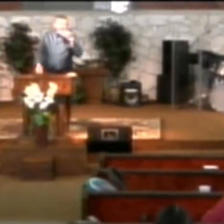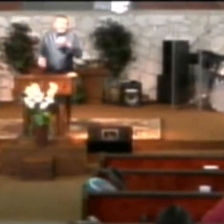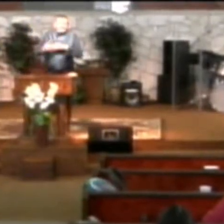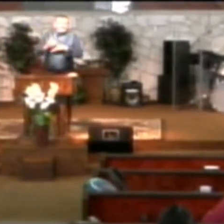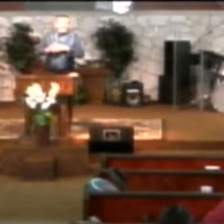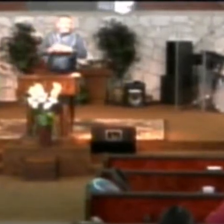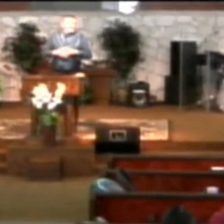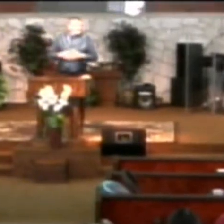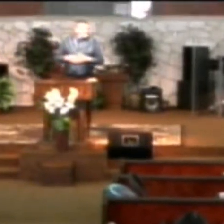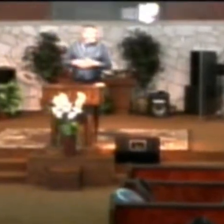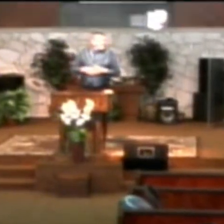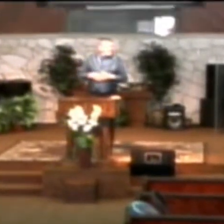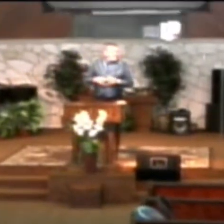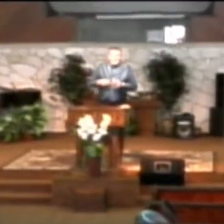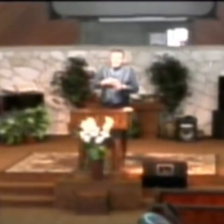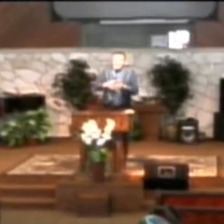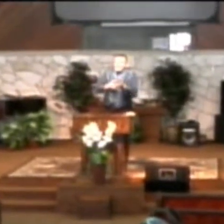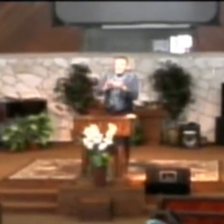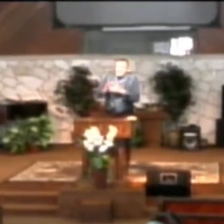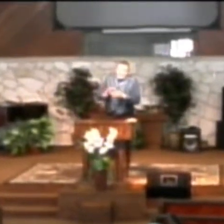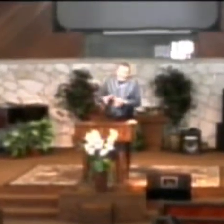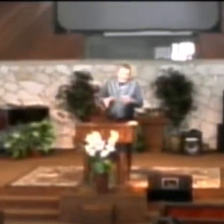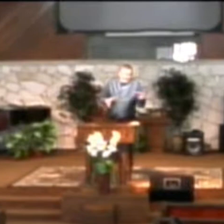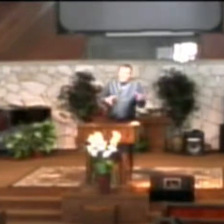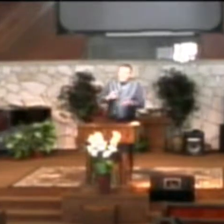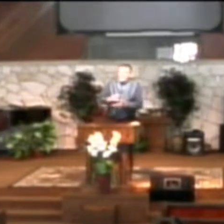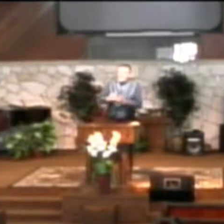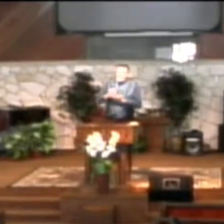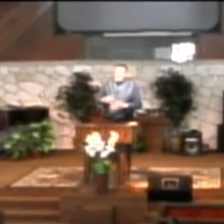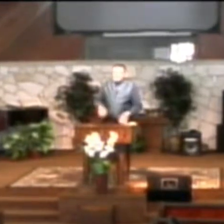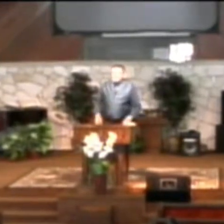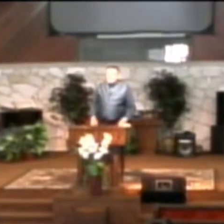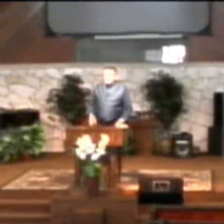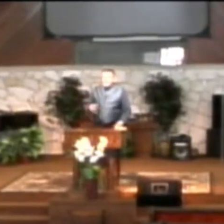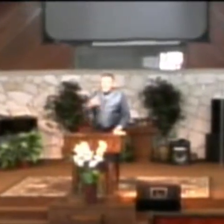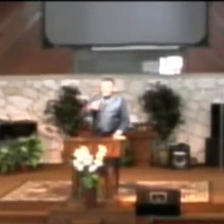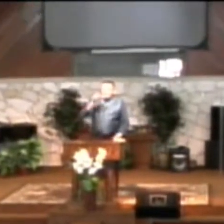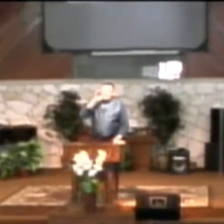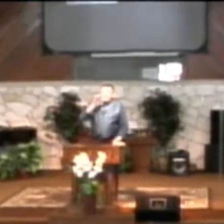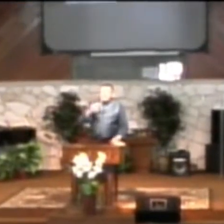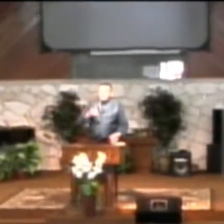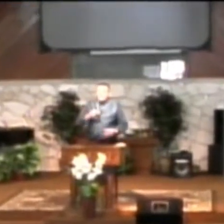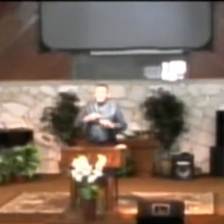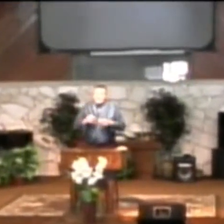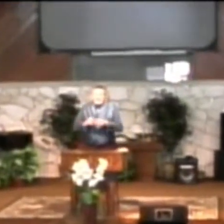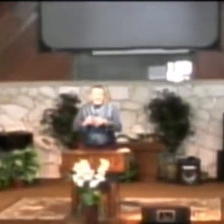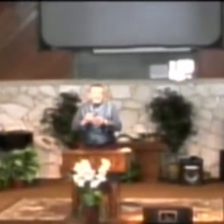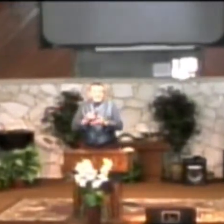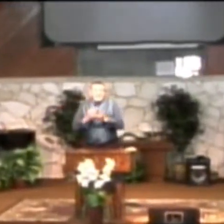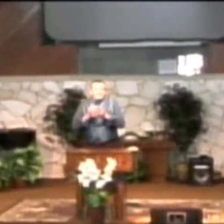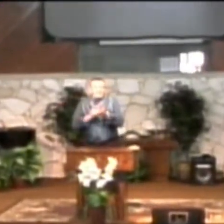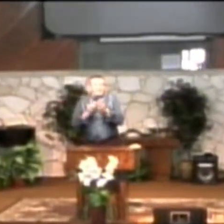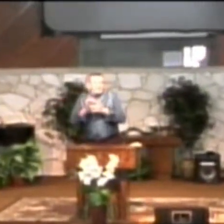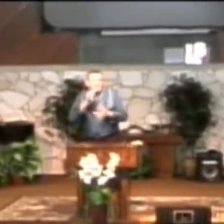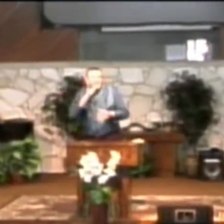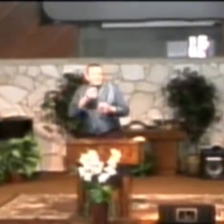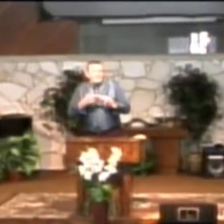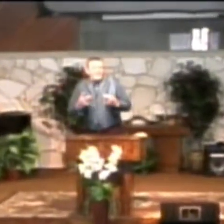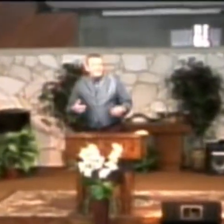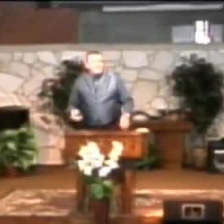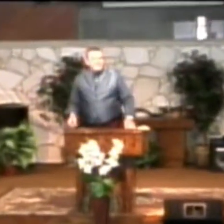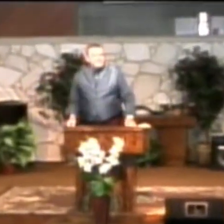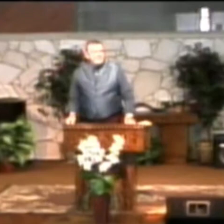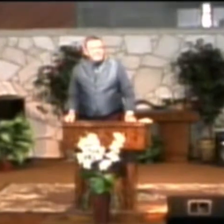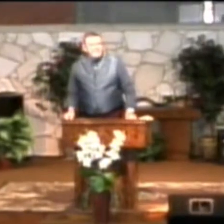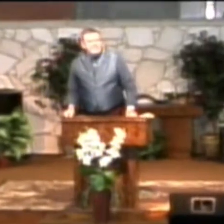They ate the bread. And then Jesus offered them the cup, and they drank from the same cup Jesus drank